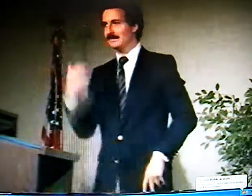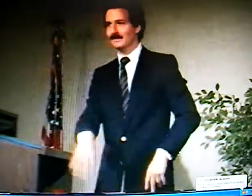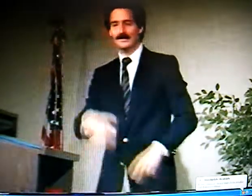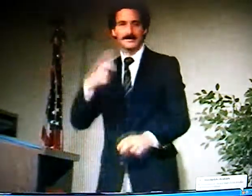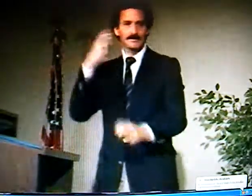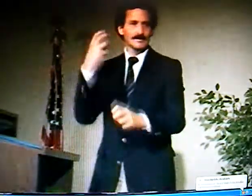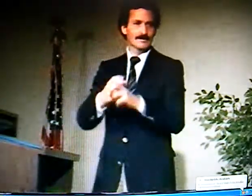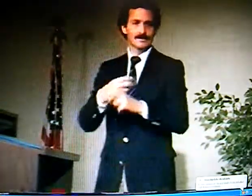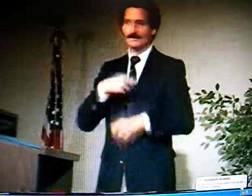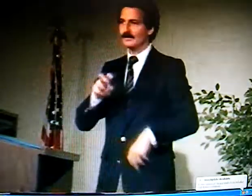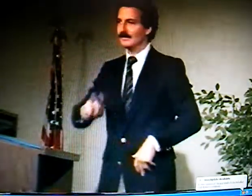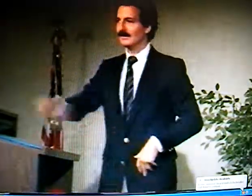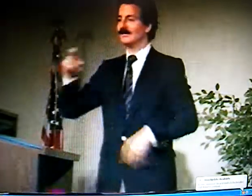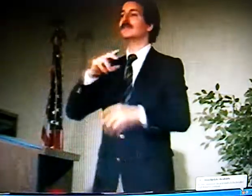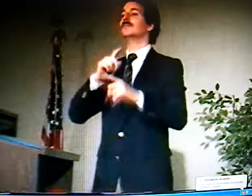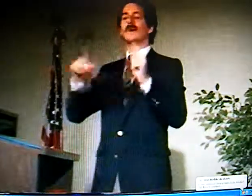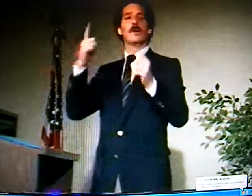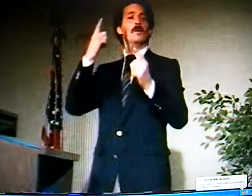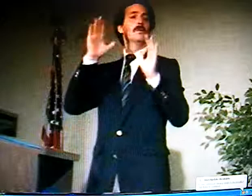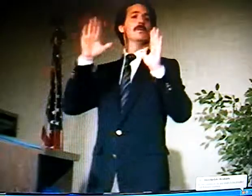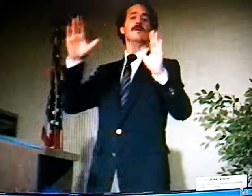$150,000. Wow, was that a